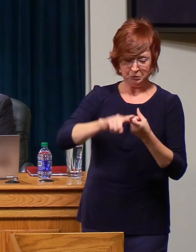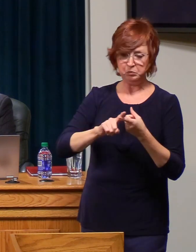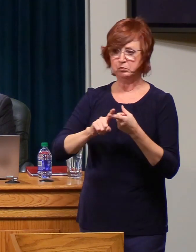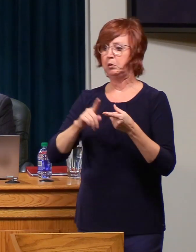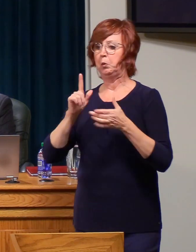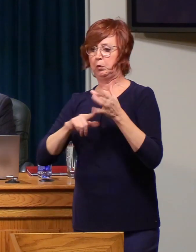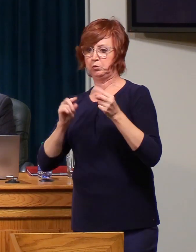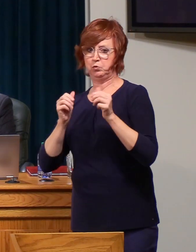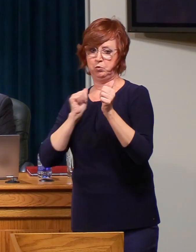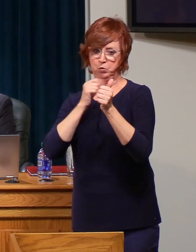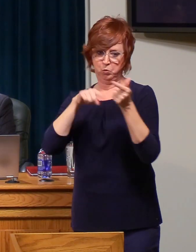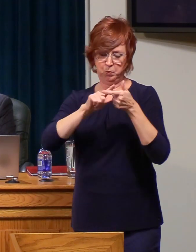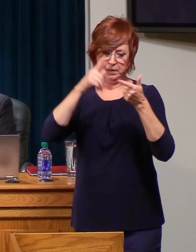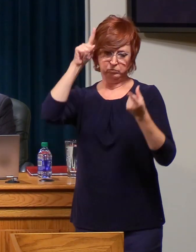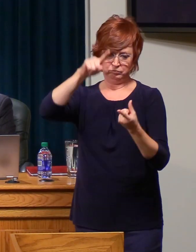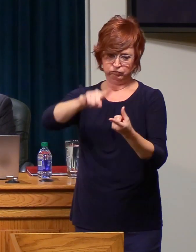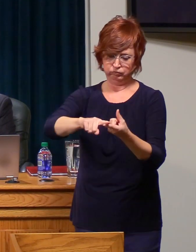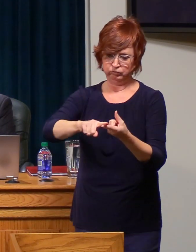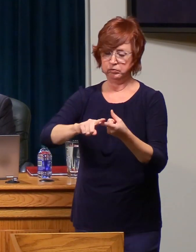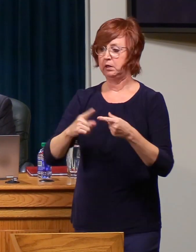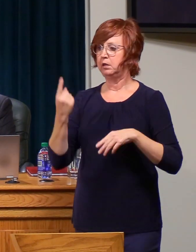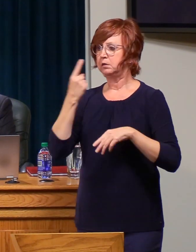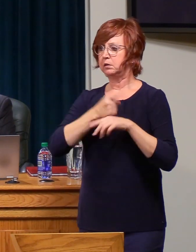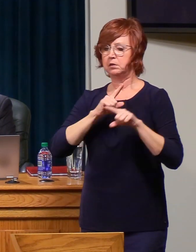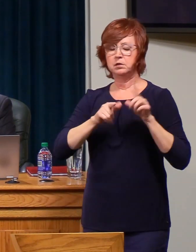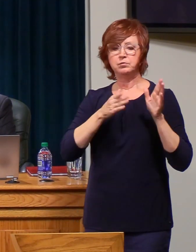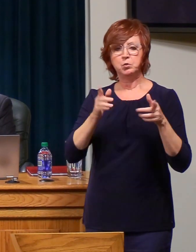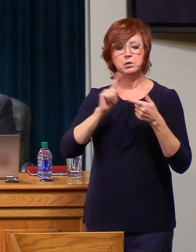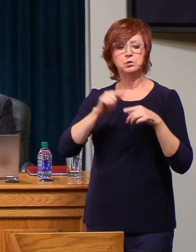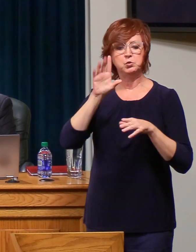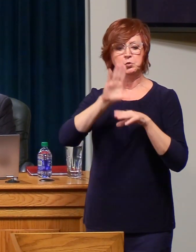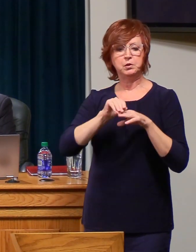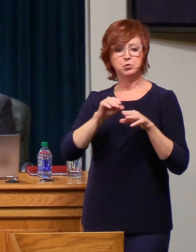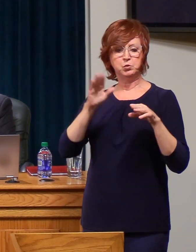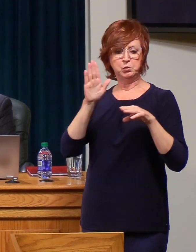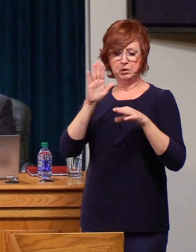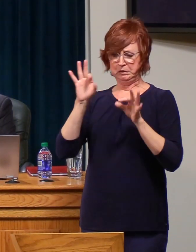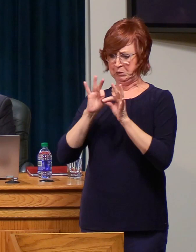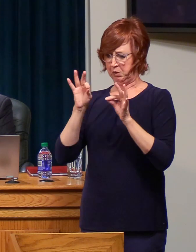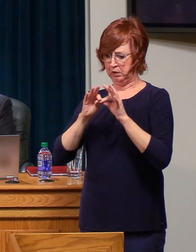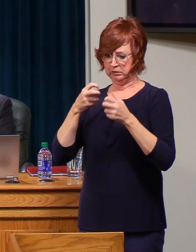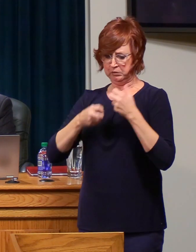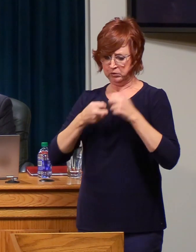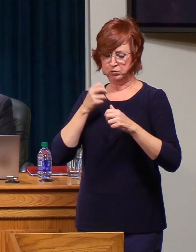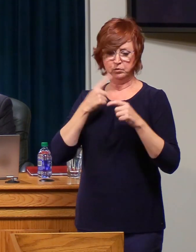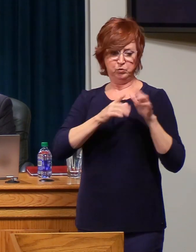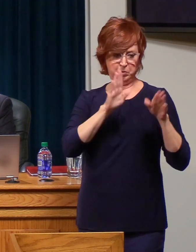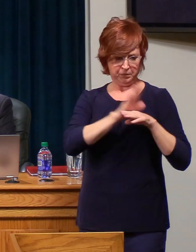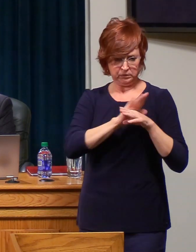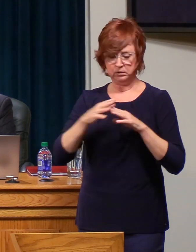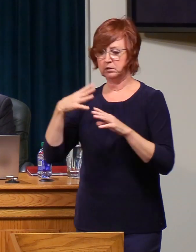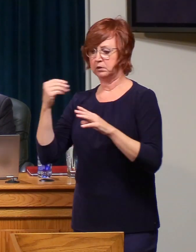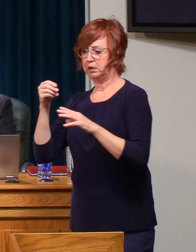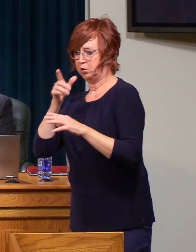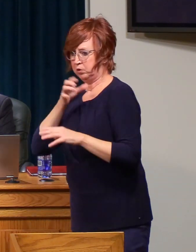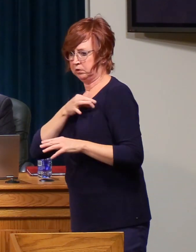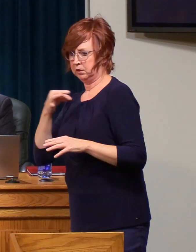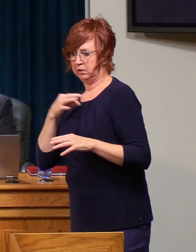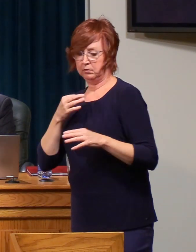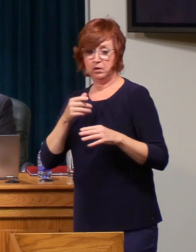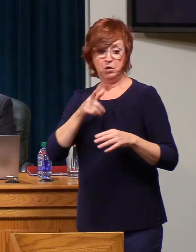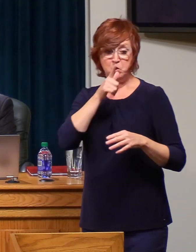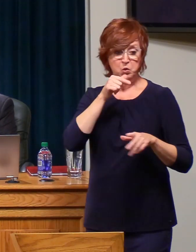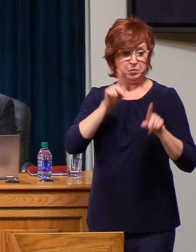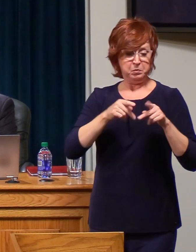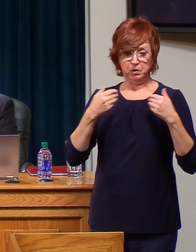of reducing costs for businesses and individuals, as well as providing supports to self-employed individuals not